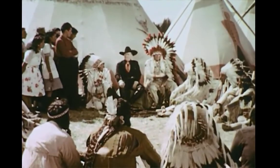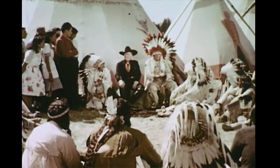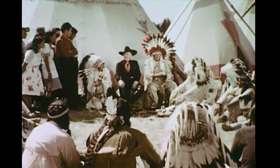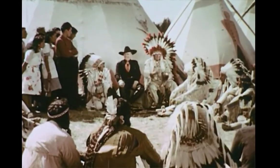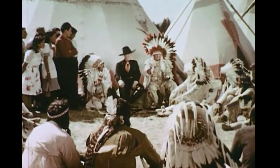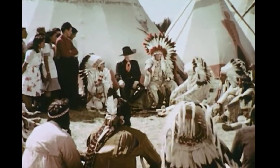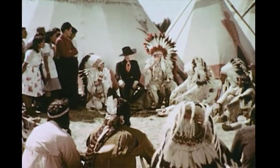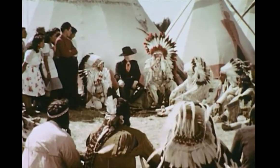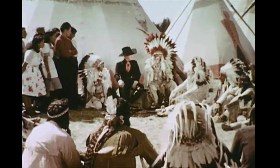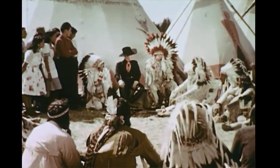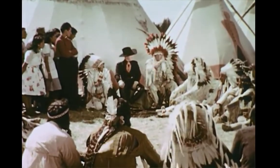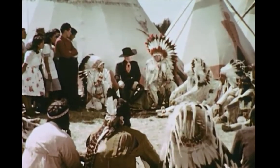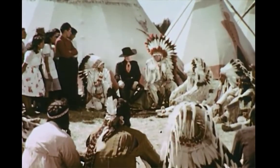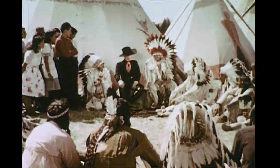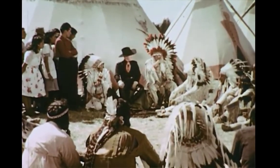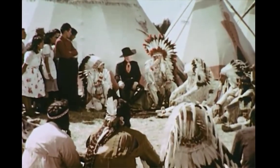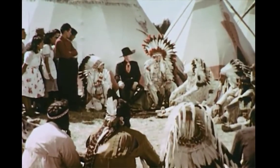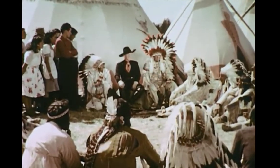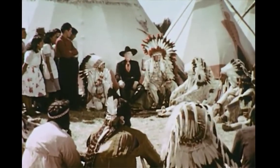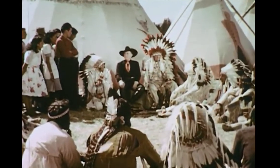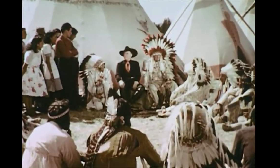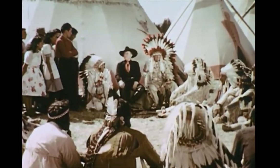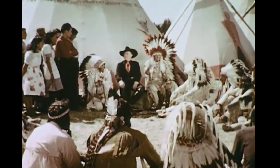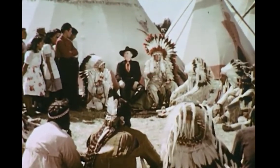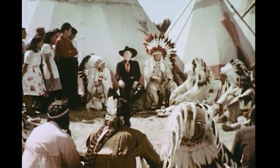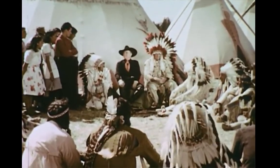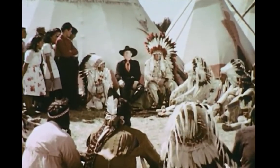To that band, the name Blood.